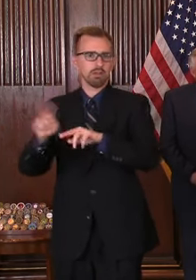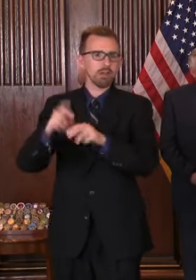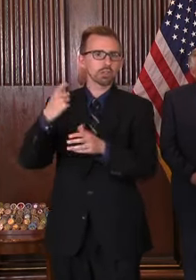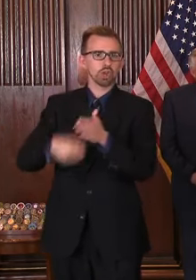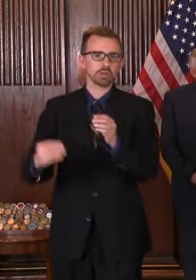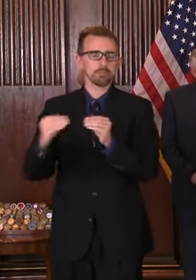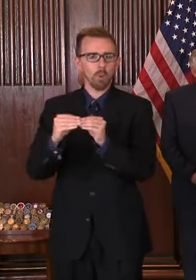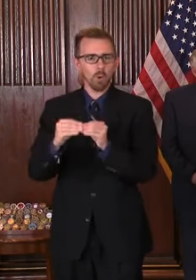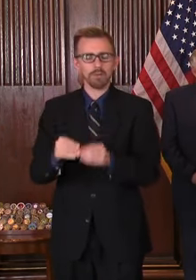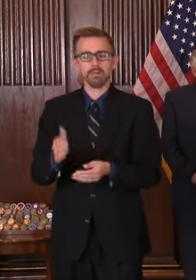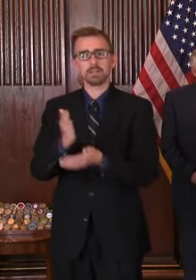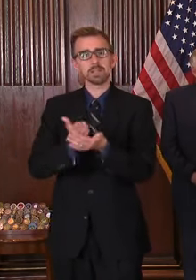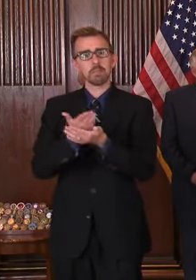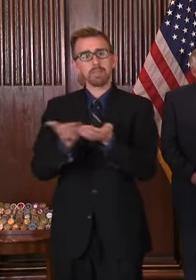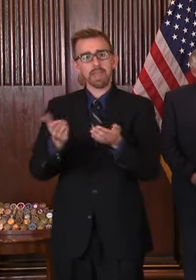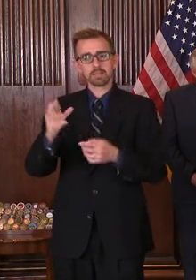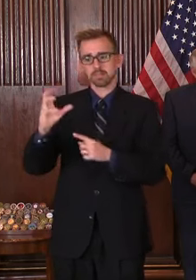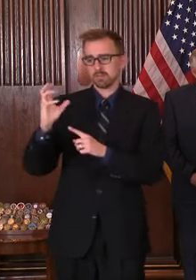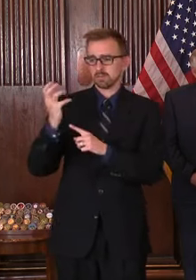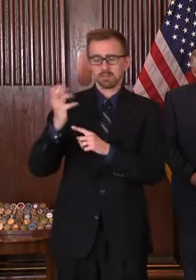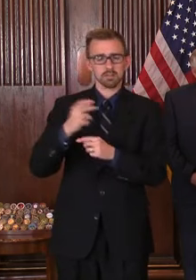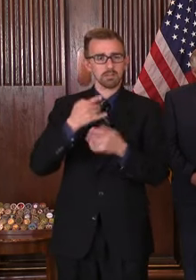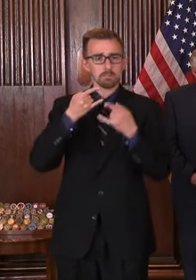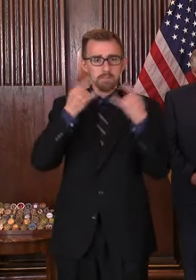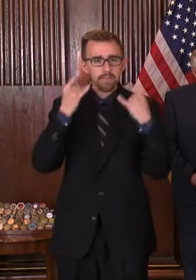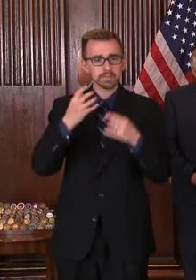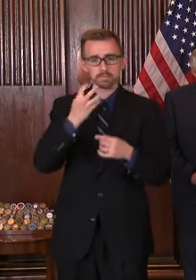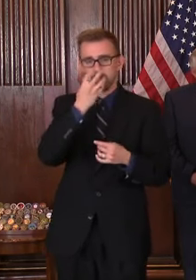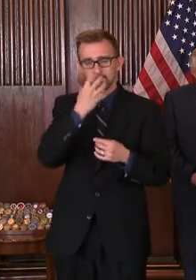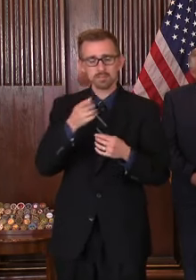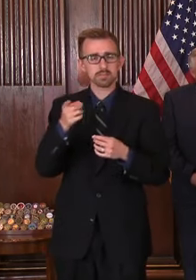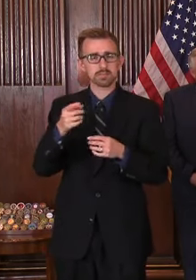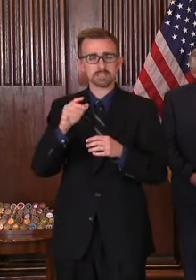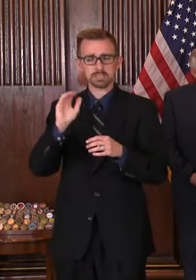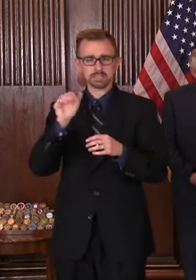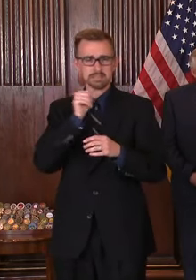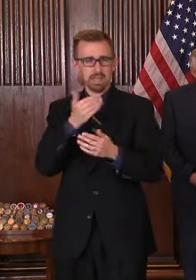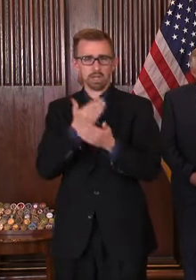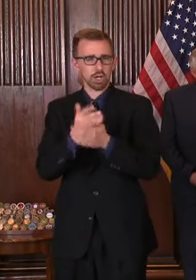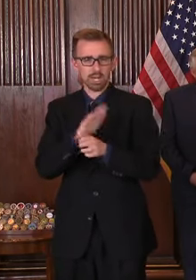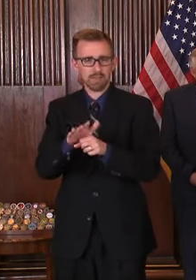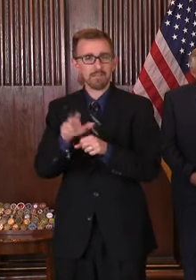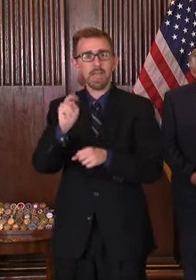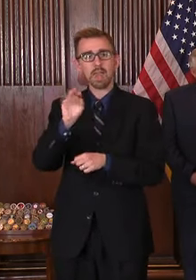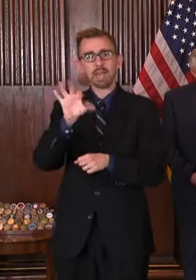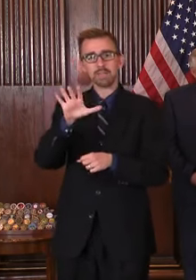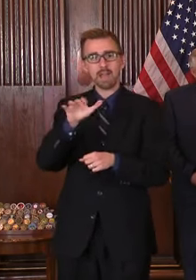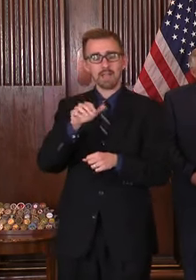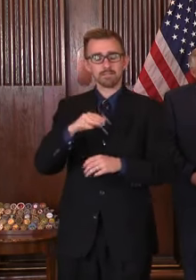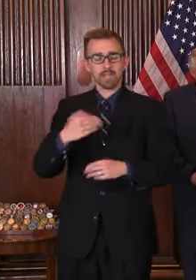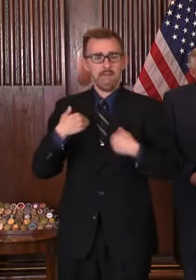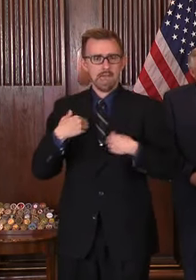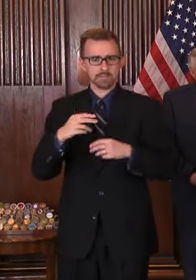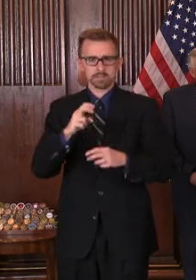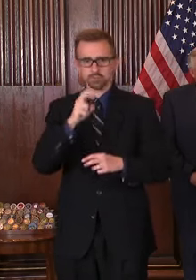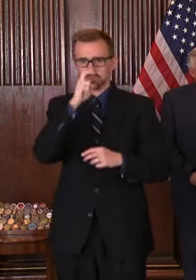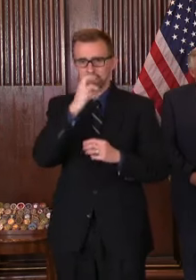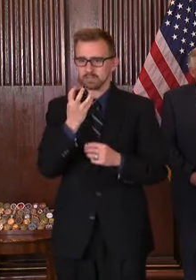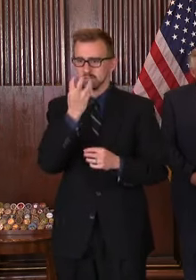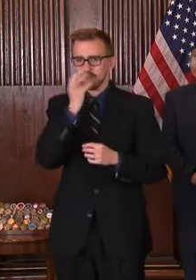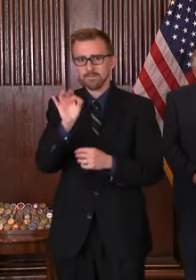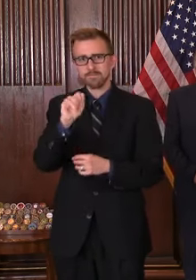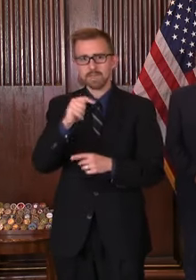items not exactly what they were intended. So N95 masks that wouldn't meet strict fitting